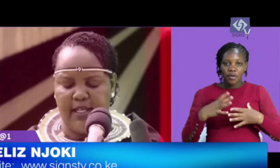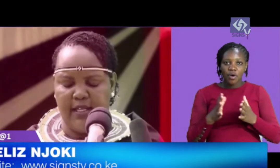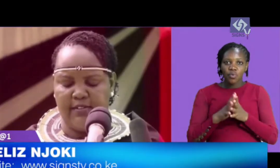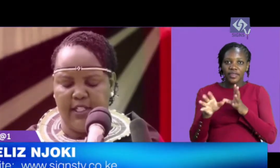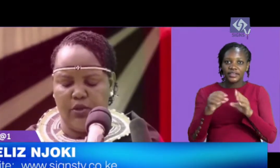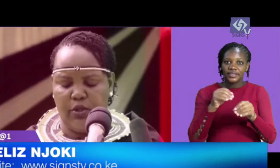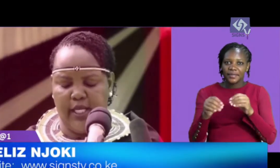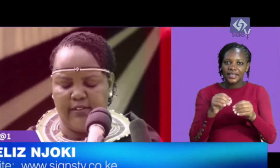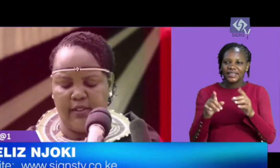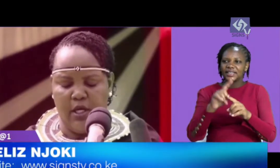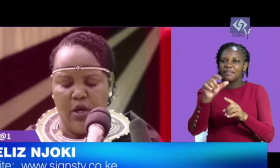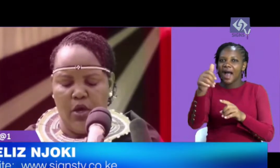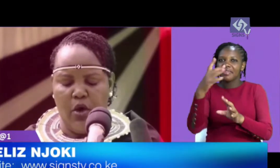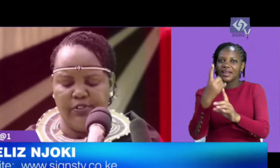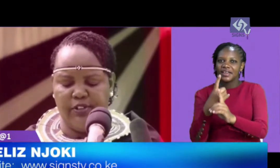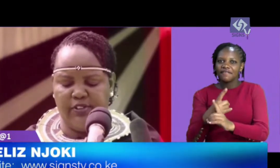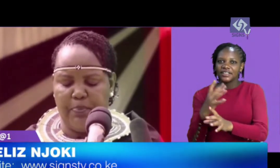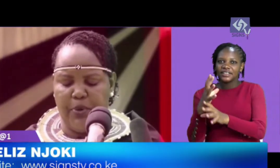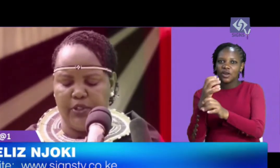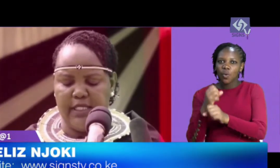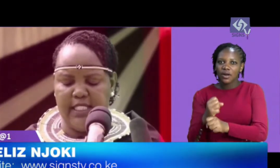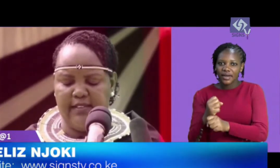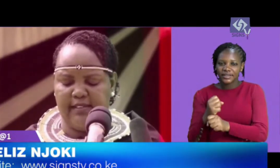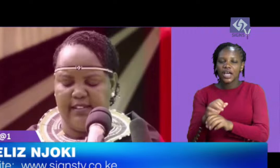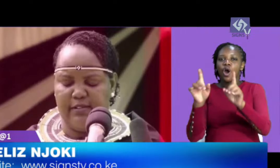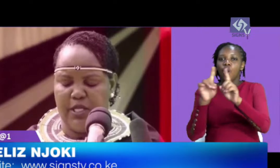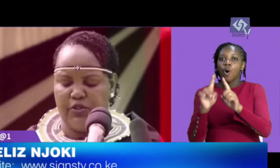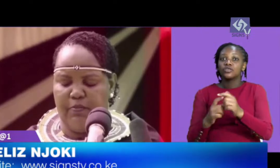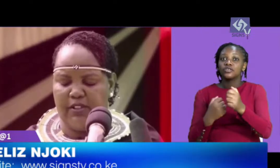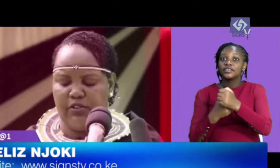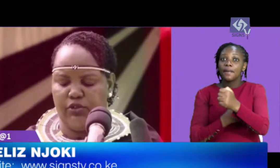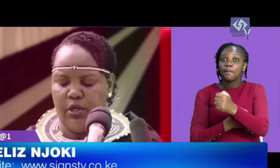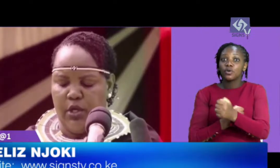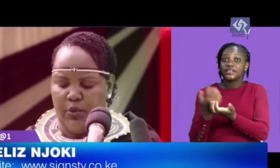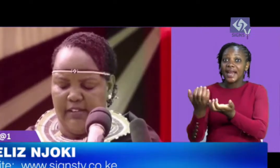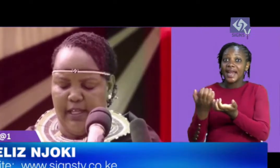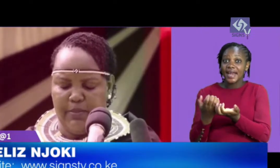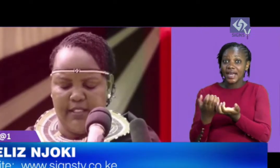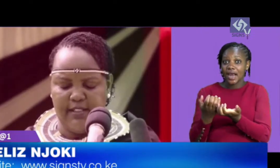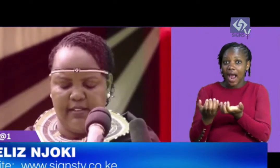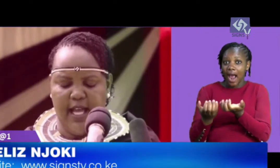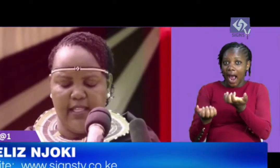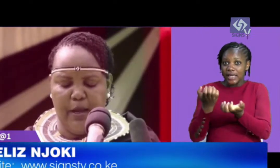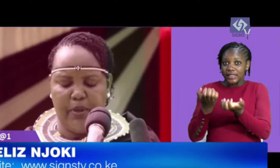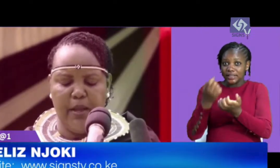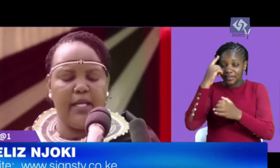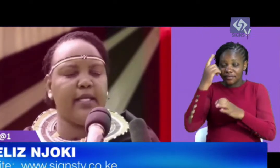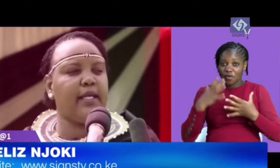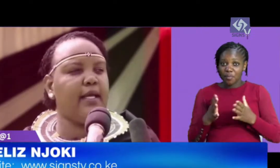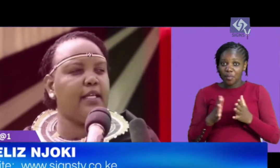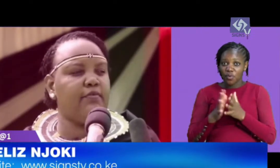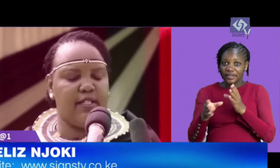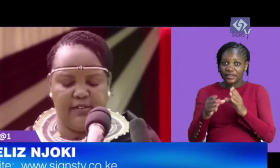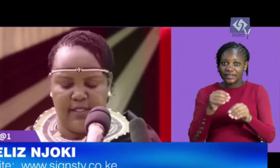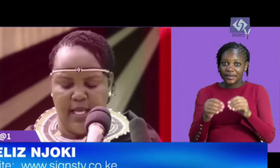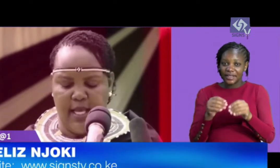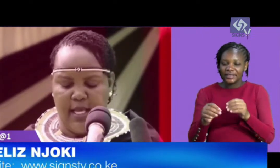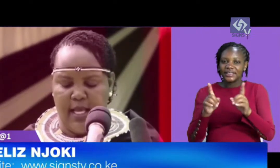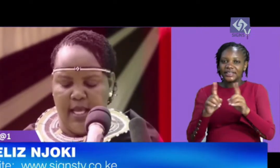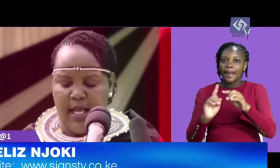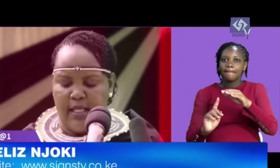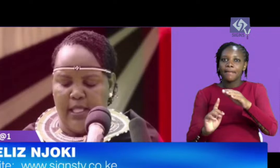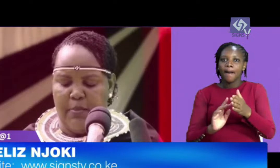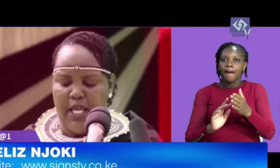among other stakeholders, also support needs assessment of persons with disabilities and their primary